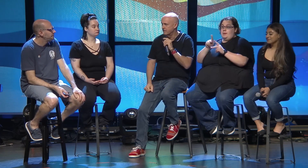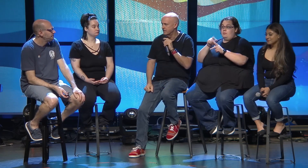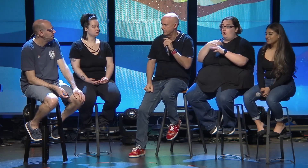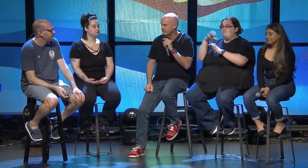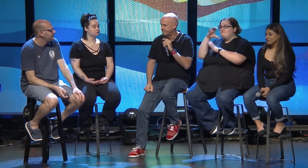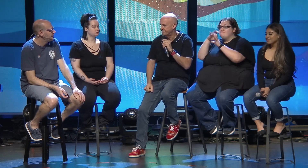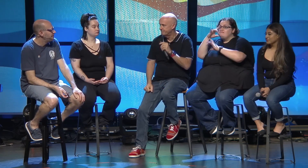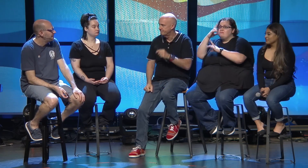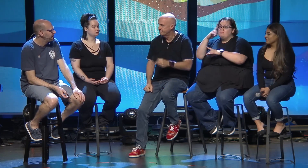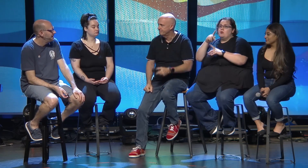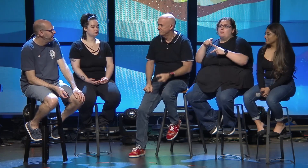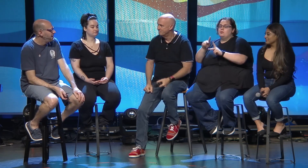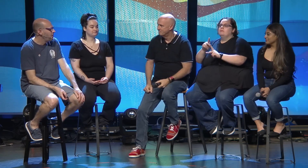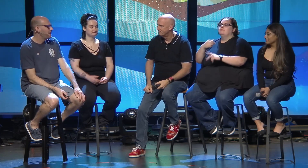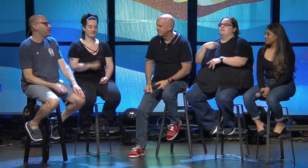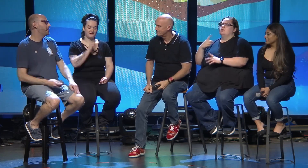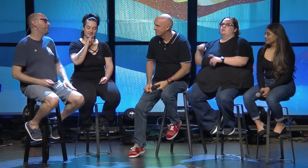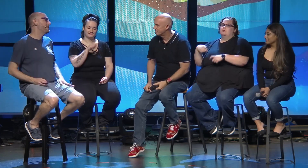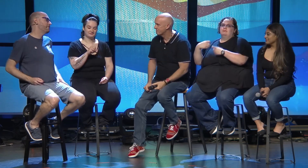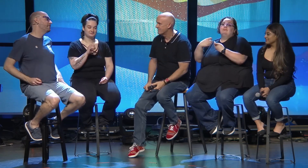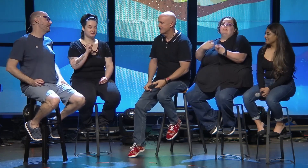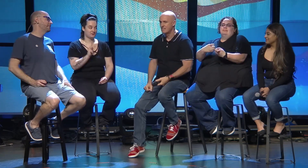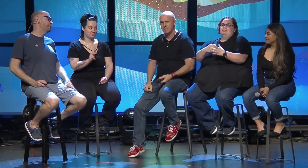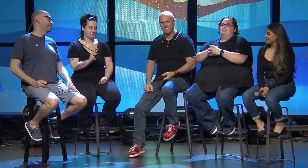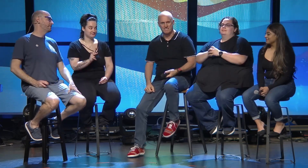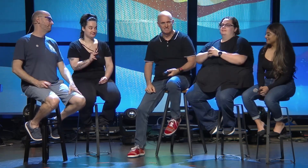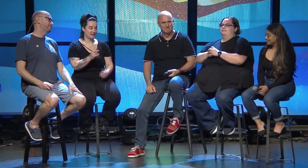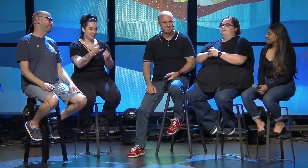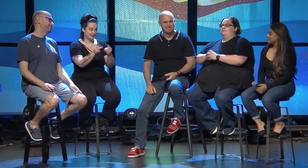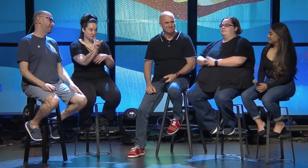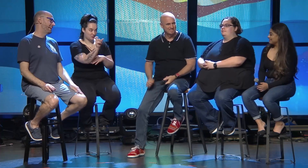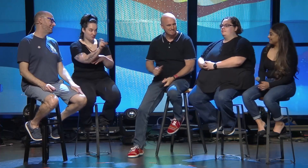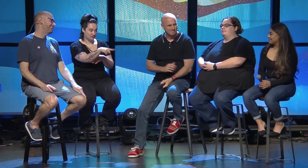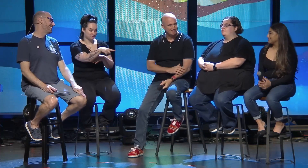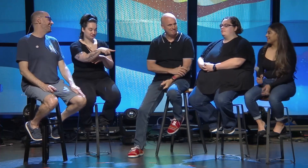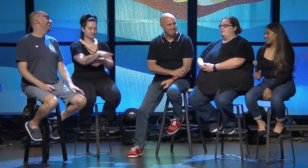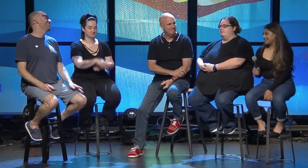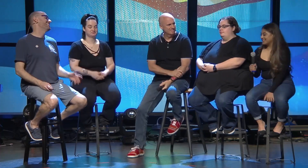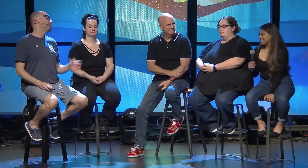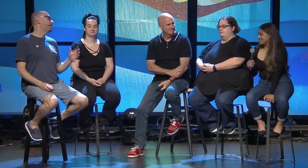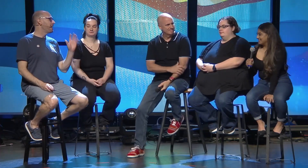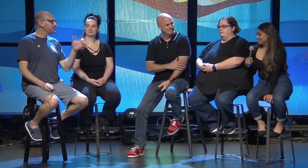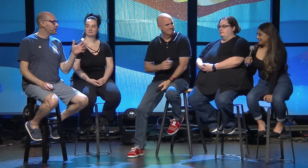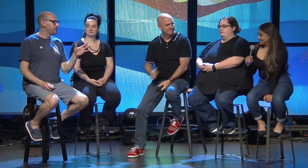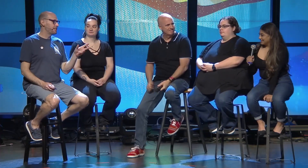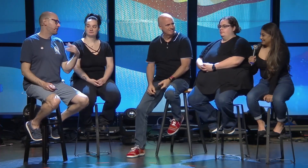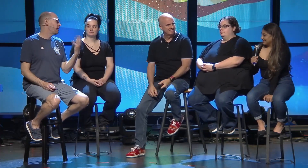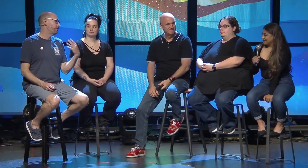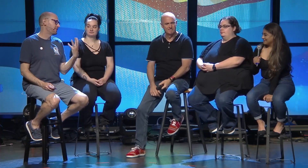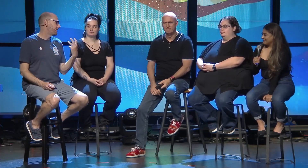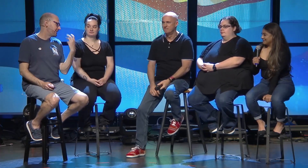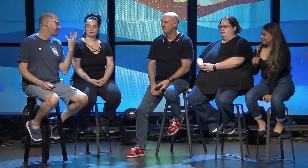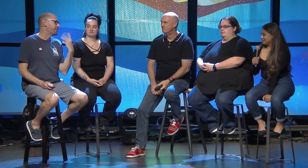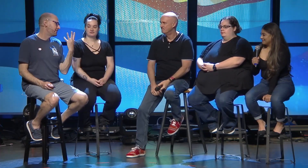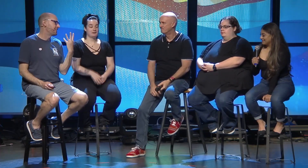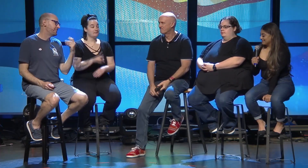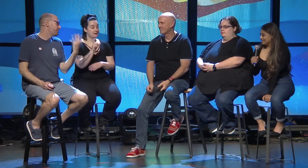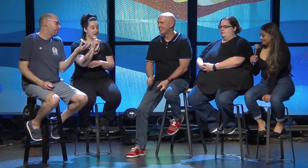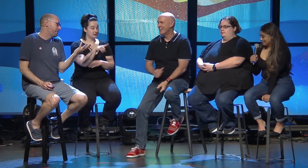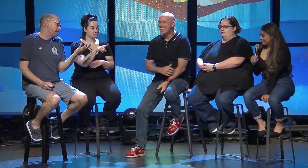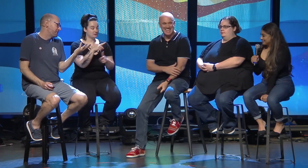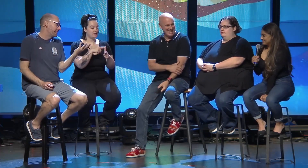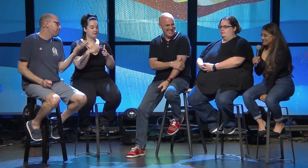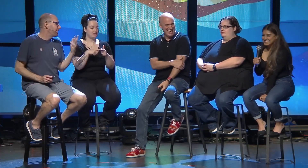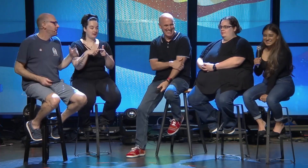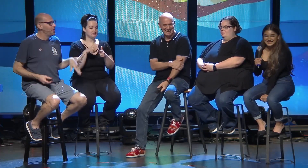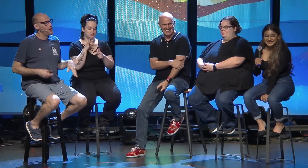my buddy over here. Love it. Okay, Jaylene, I'm going to give you the last question, all right? So I'm going to ask you the question, then I'll talk for a second to let you think, because you